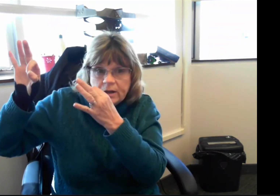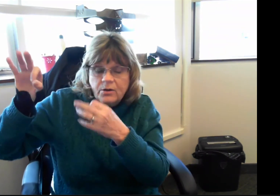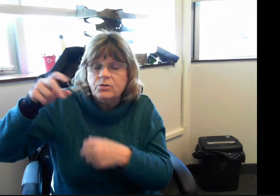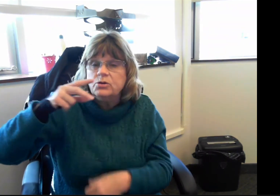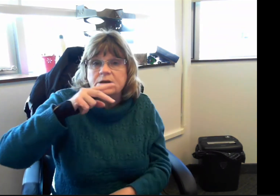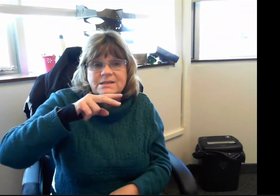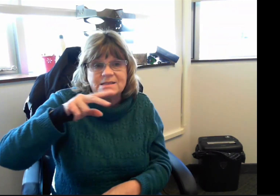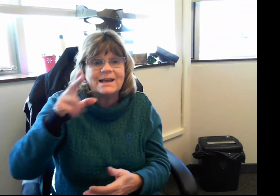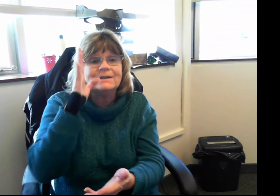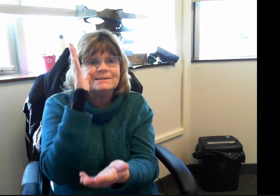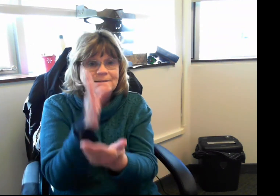window. You can say,